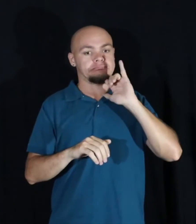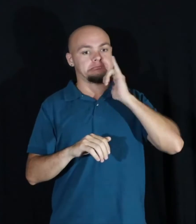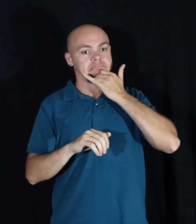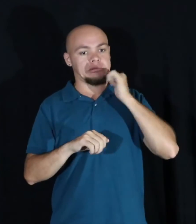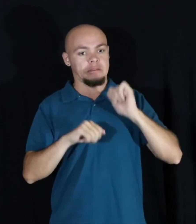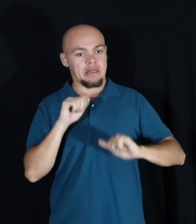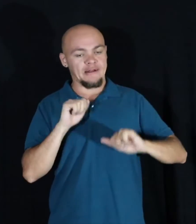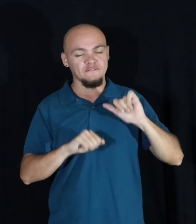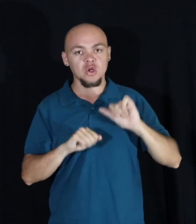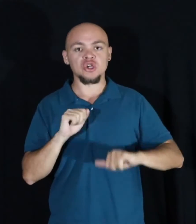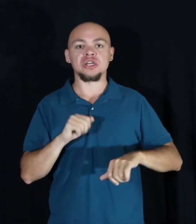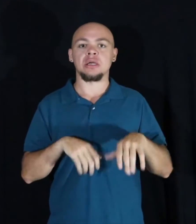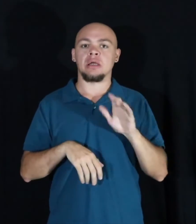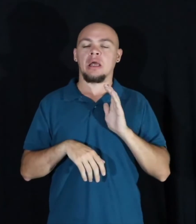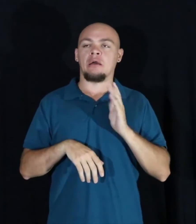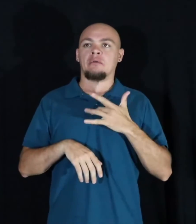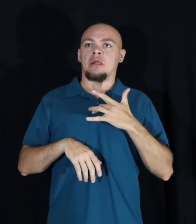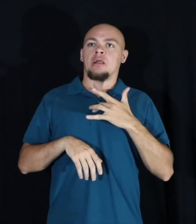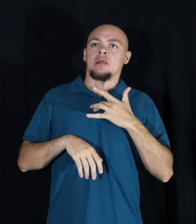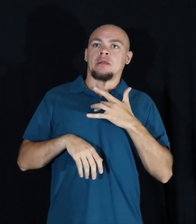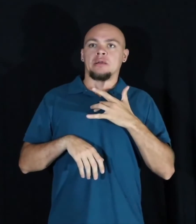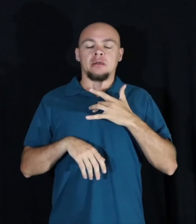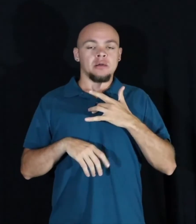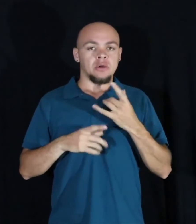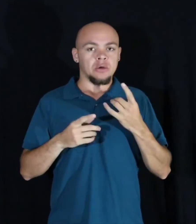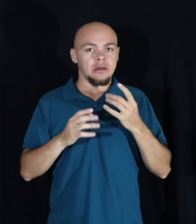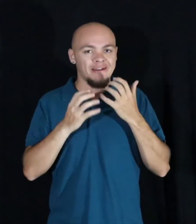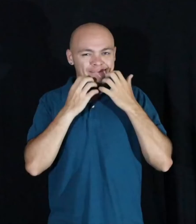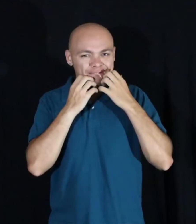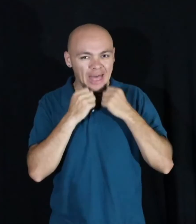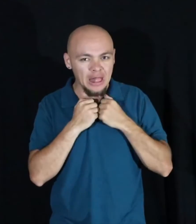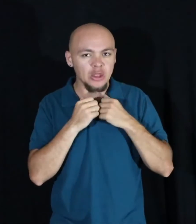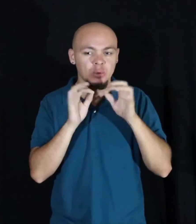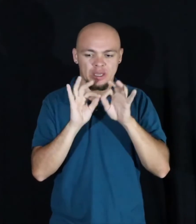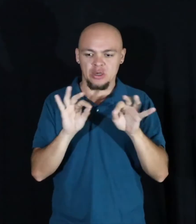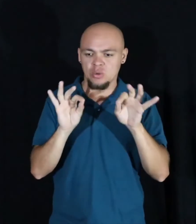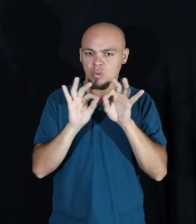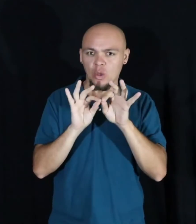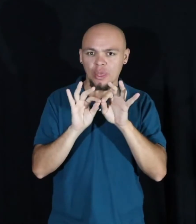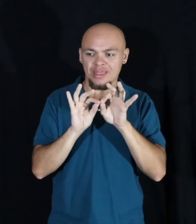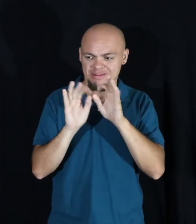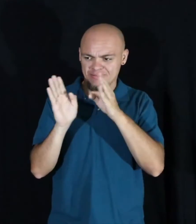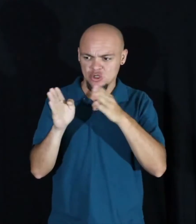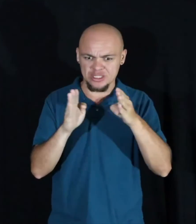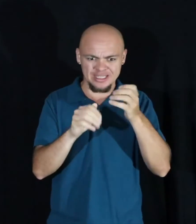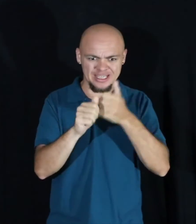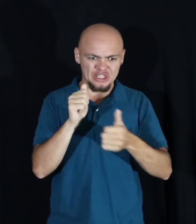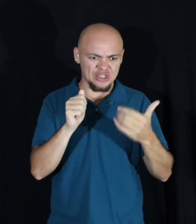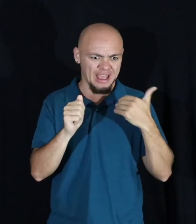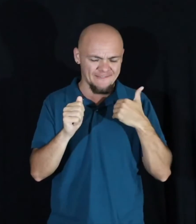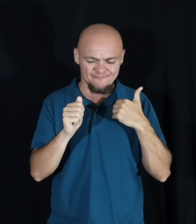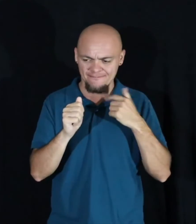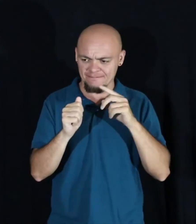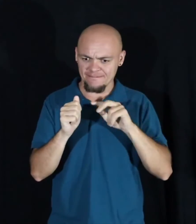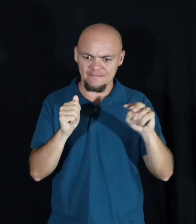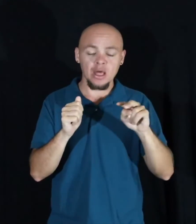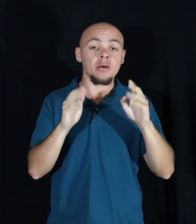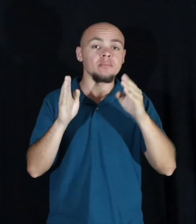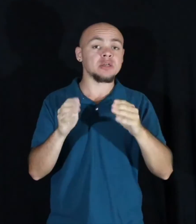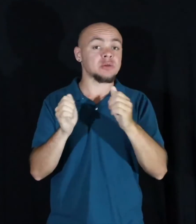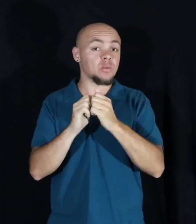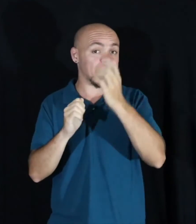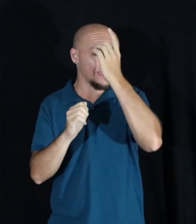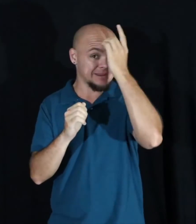own uncertainty and figuring out what is of value and worth in each person with dementia. Relating to someone with